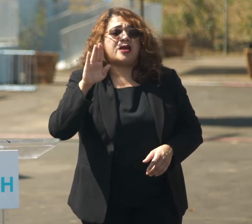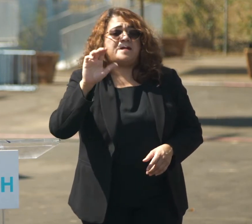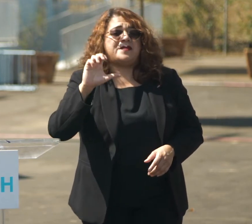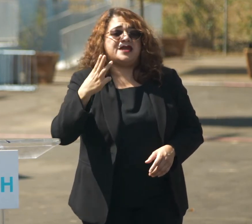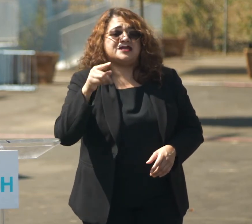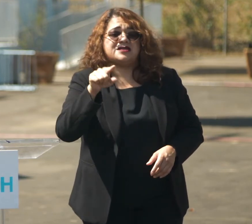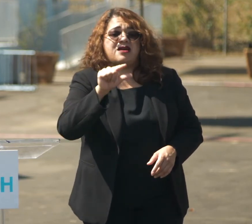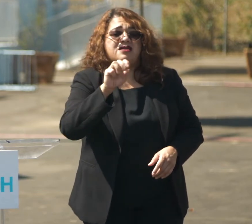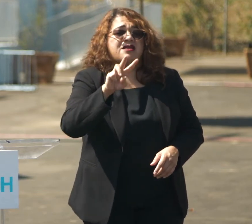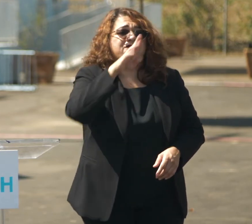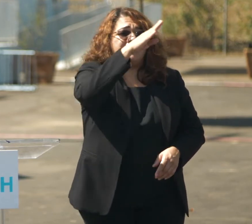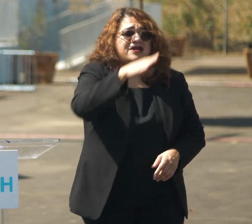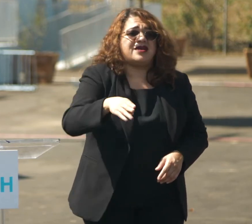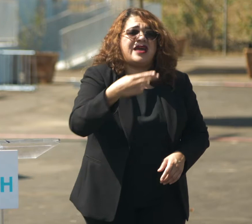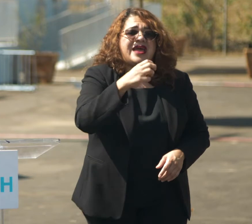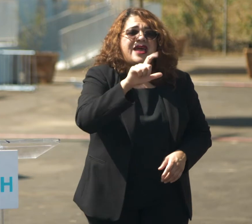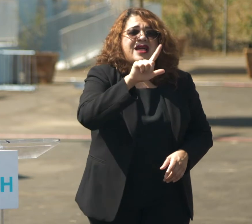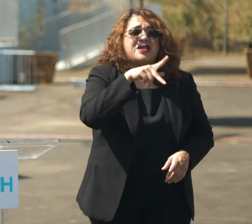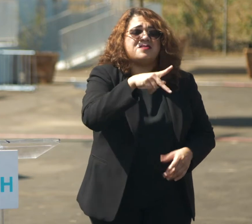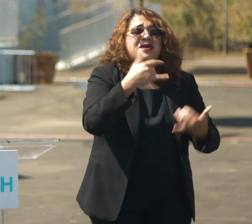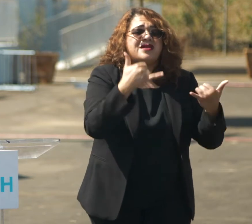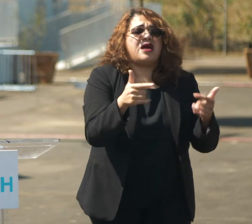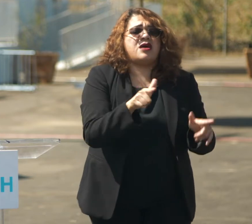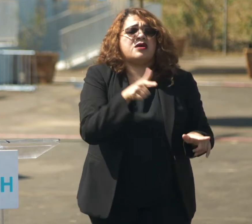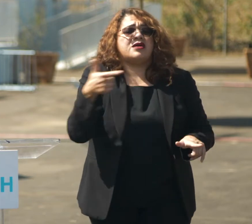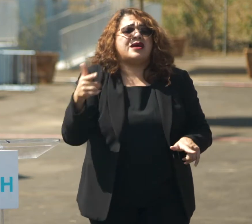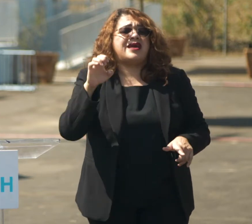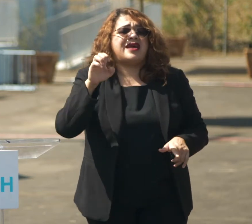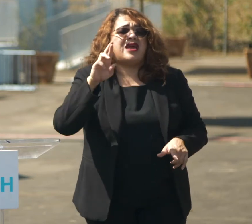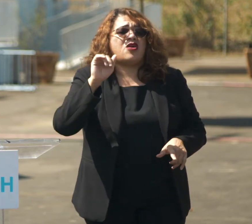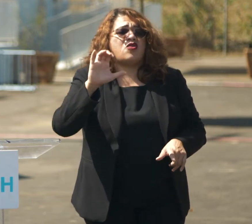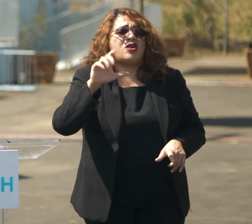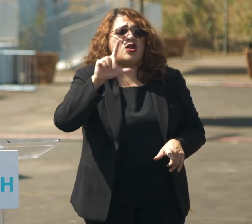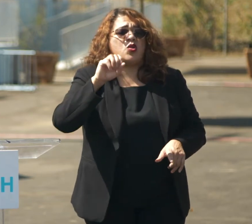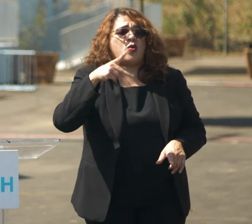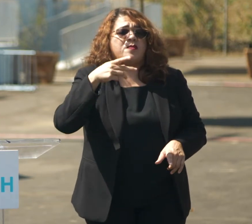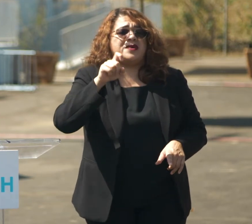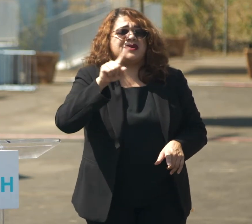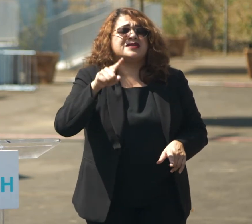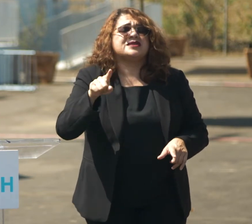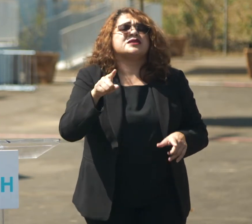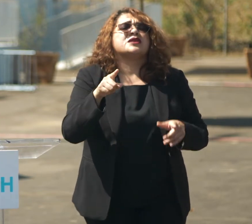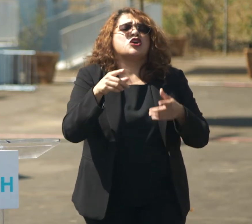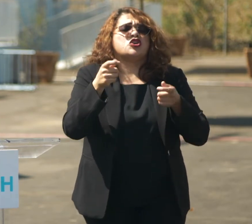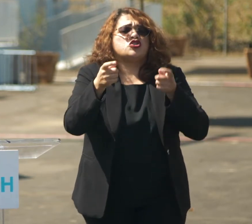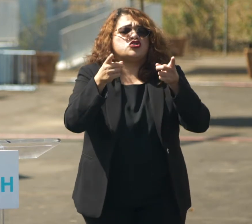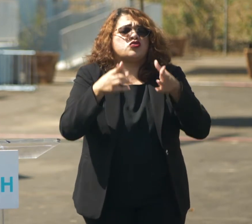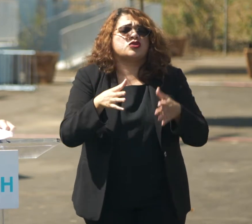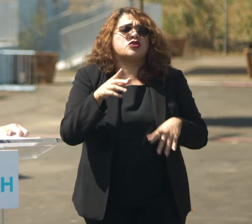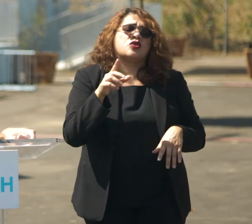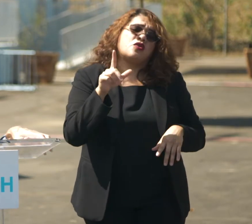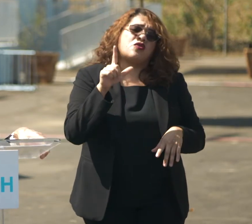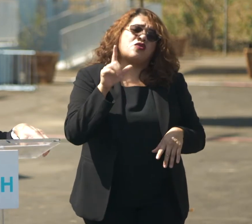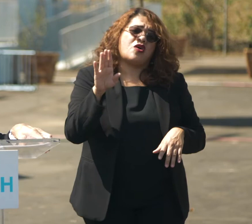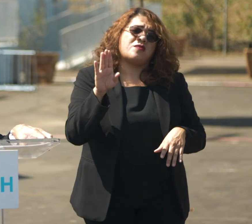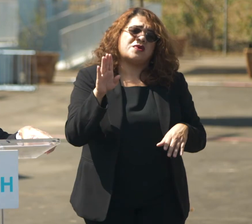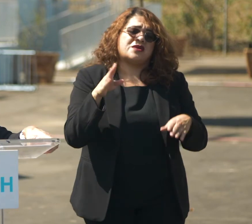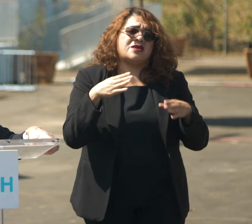longbeach.gov/health. With that, I'd like to turn it over to Eric Lopez, Director of the Long Beach Public Works Department, to further discuss the build out of the